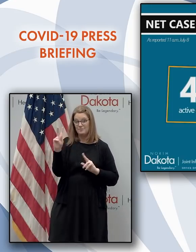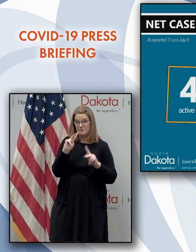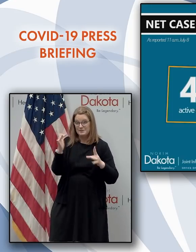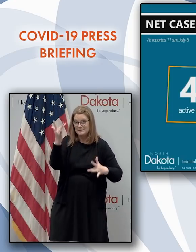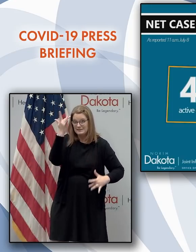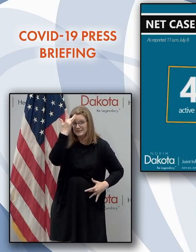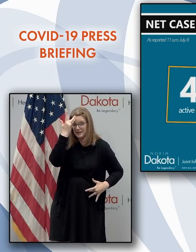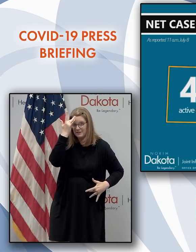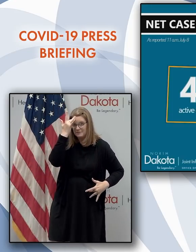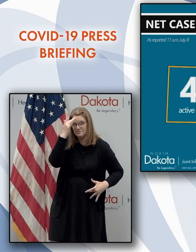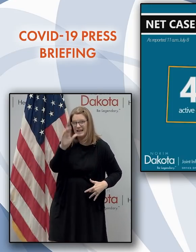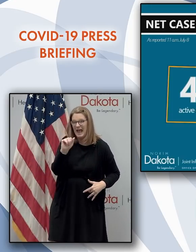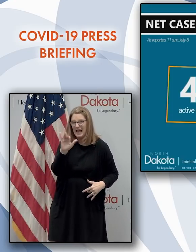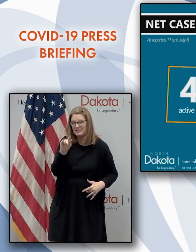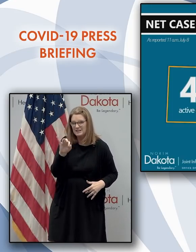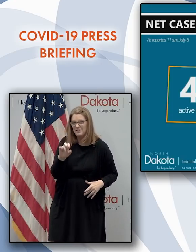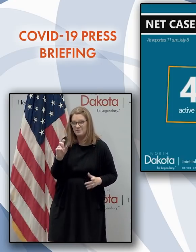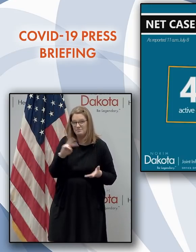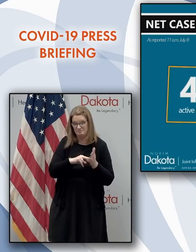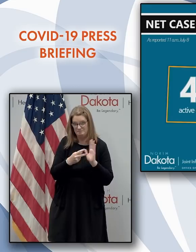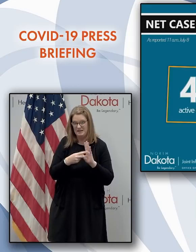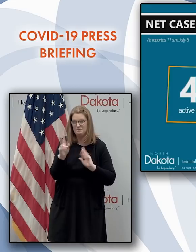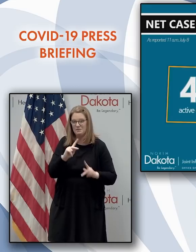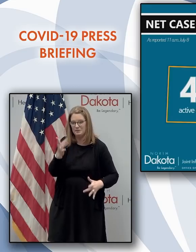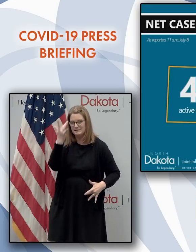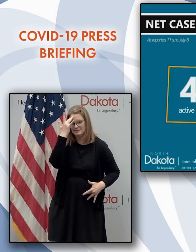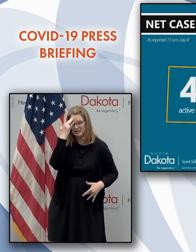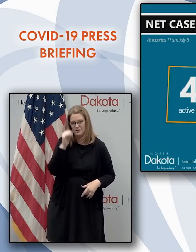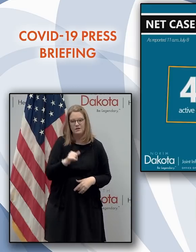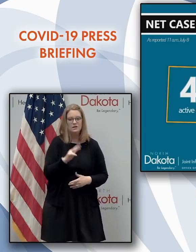cases, but we should also note there that big number,